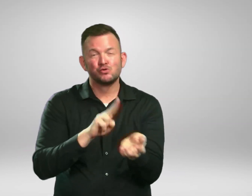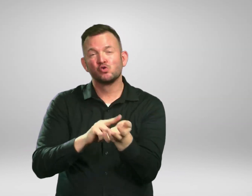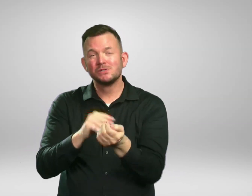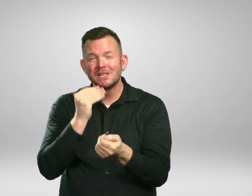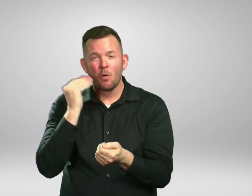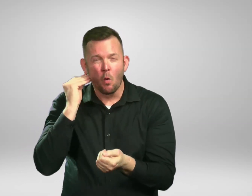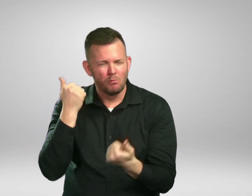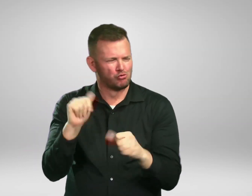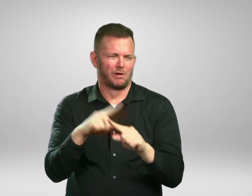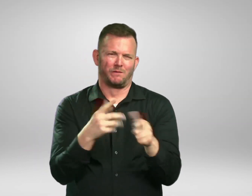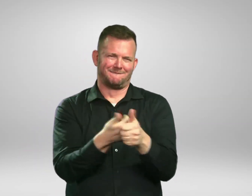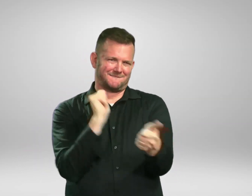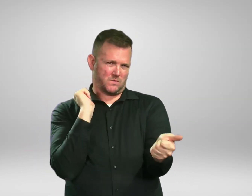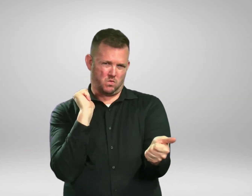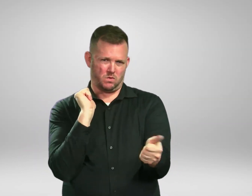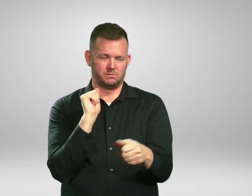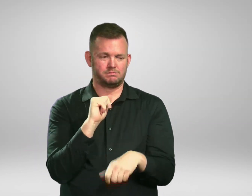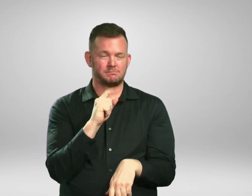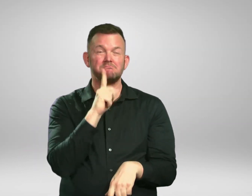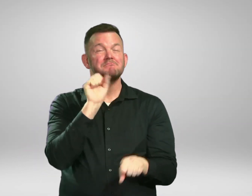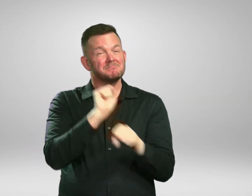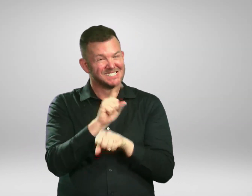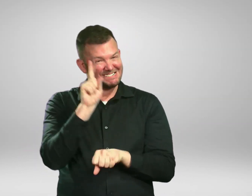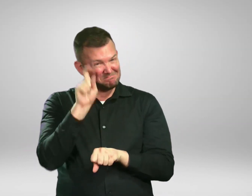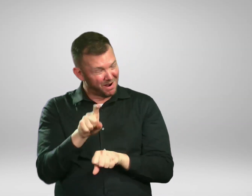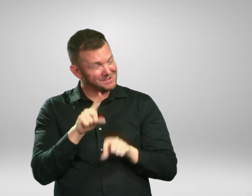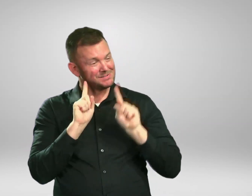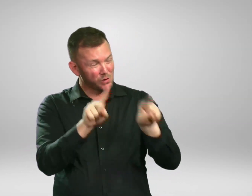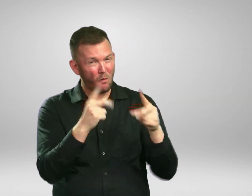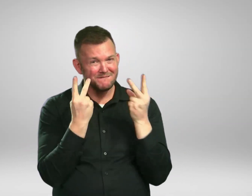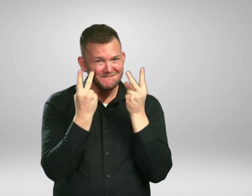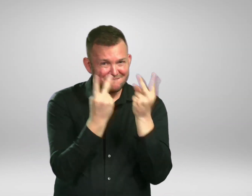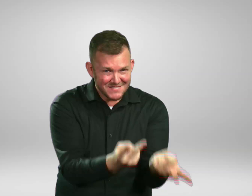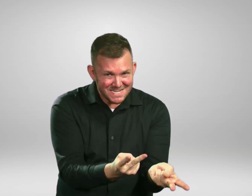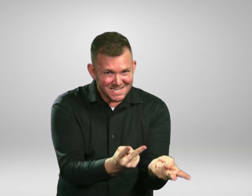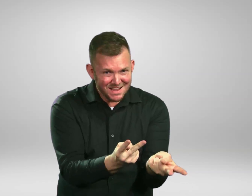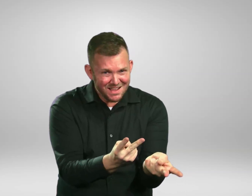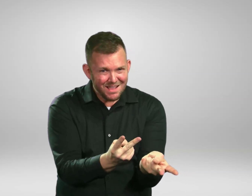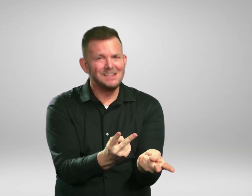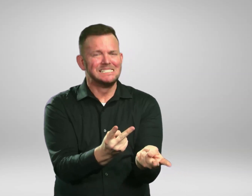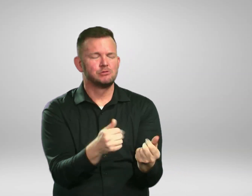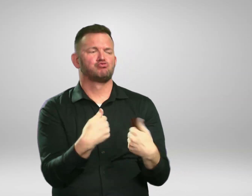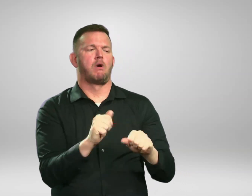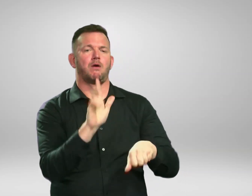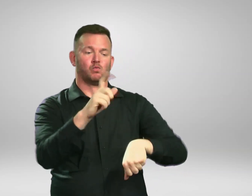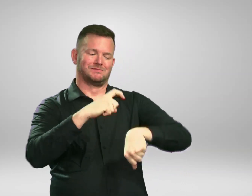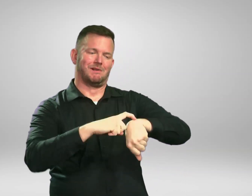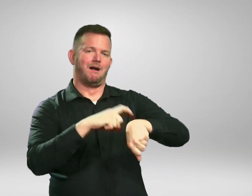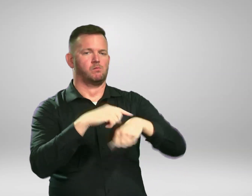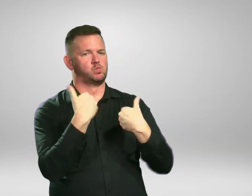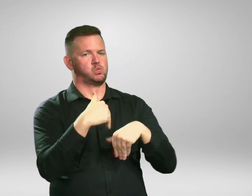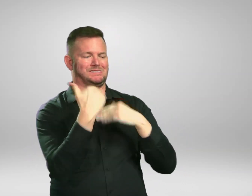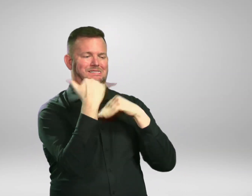possible. If you do need to visit one of these facilities, limit your time